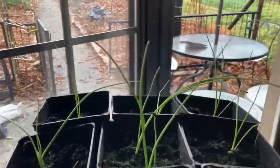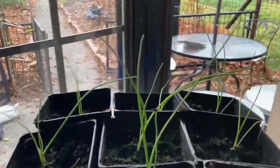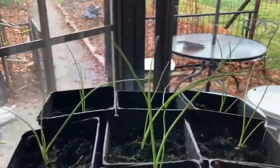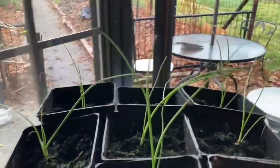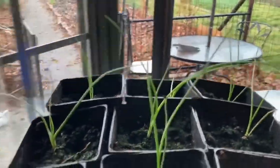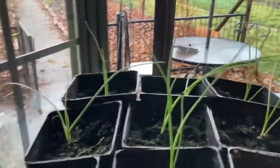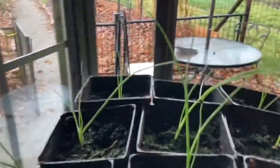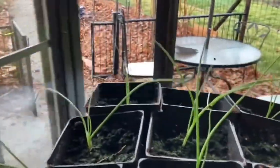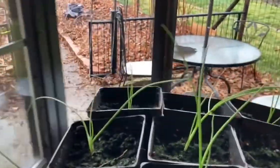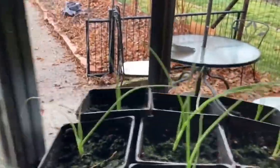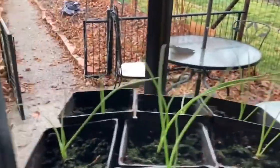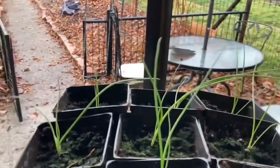growing.